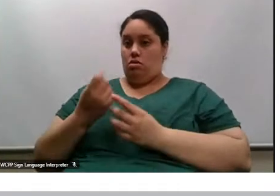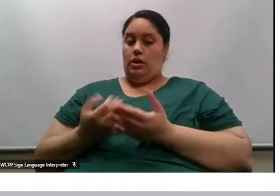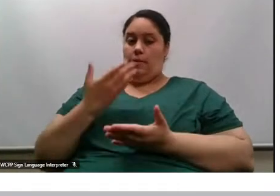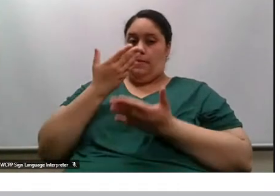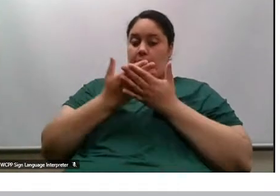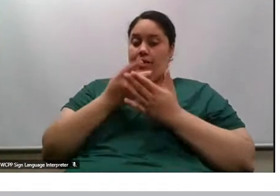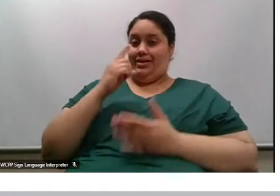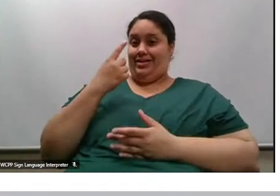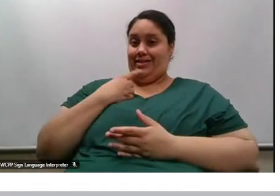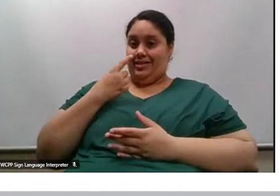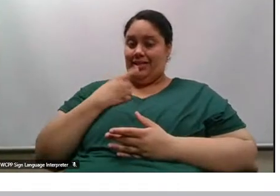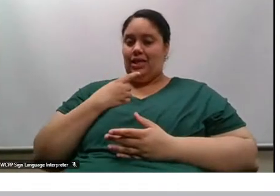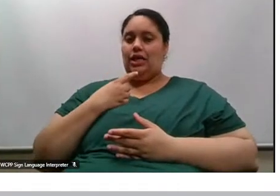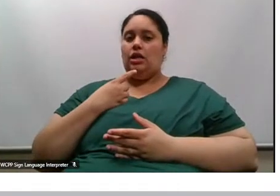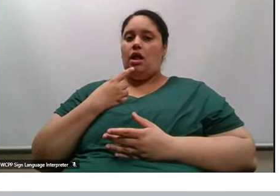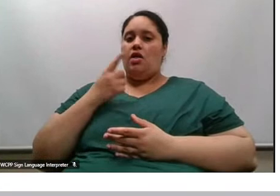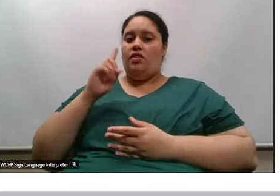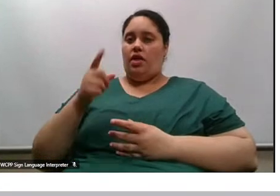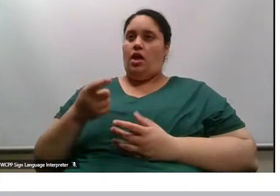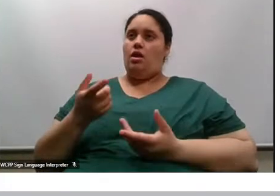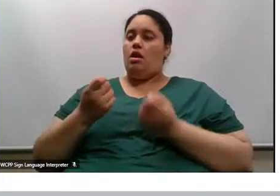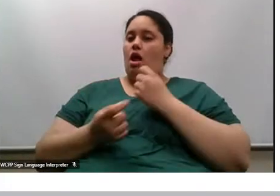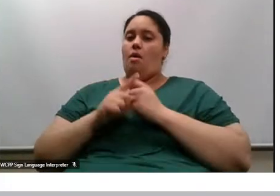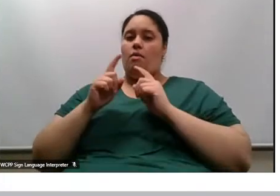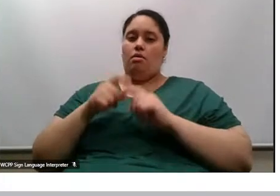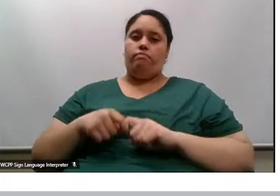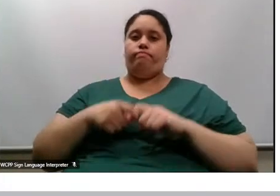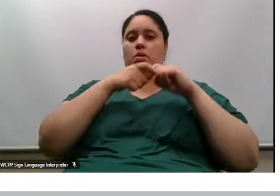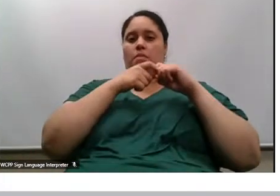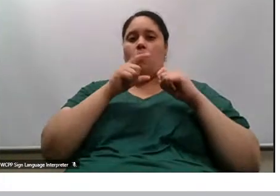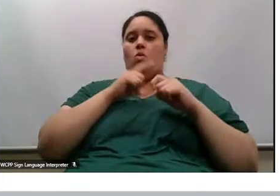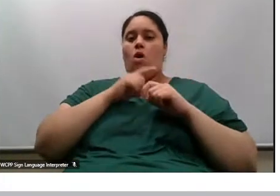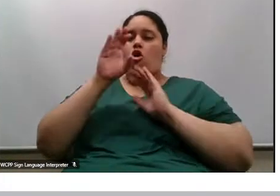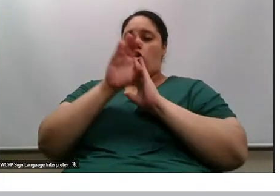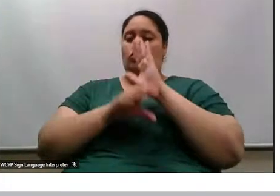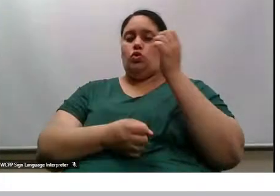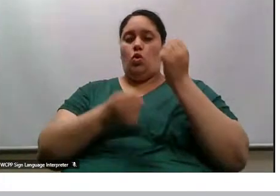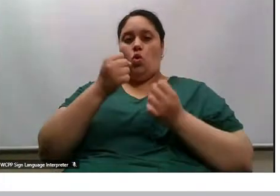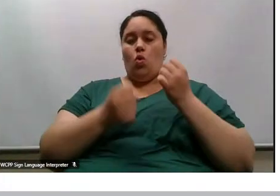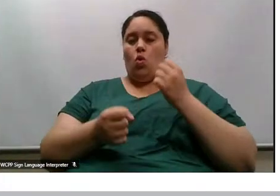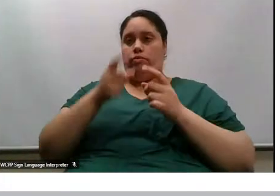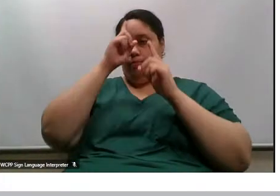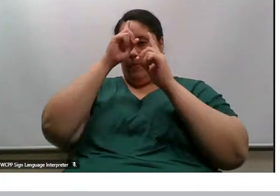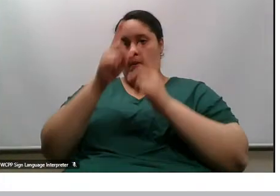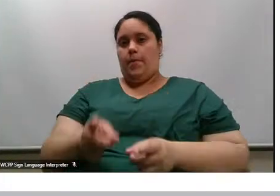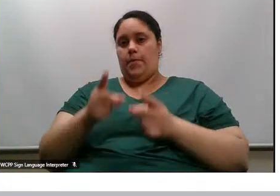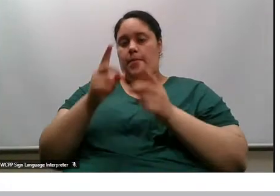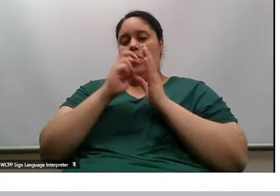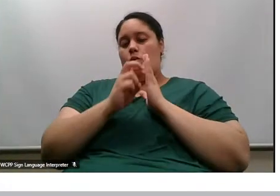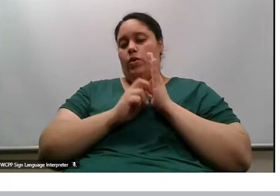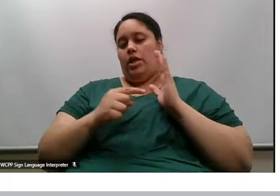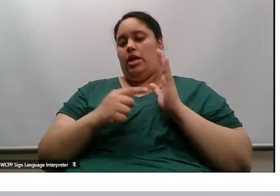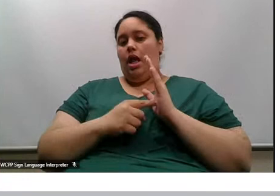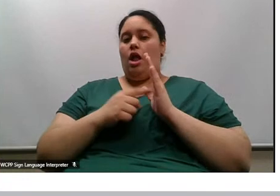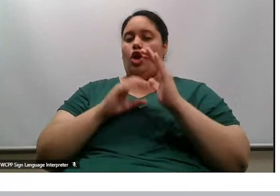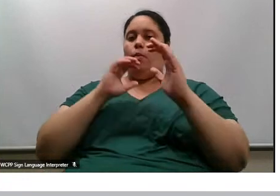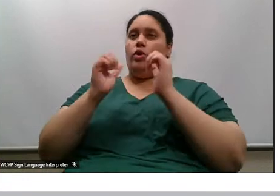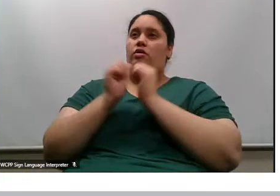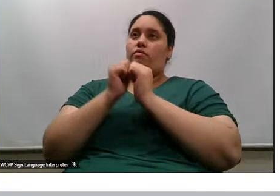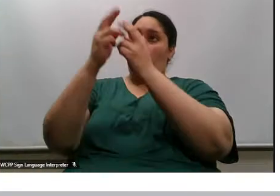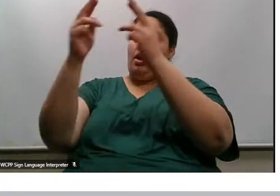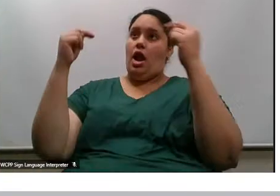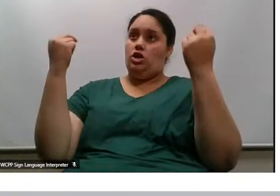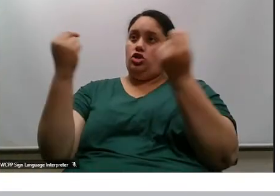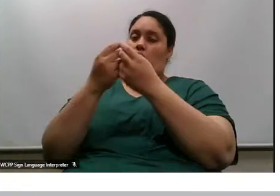we were confronted with the Constitutional Court judgment and the communique from National